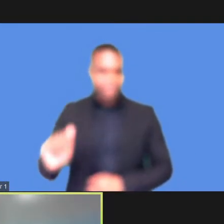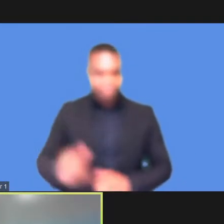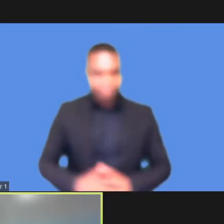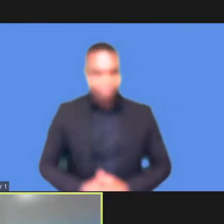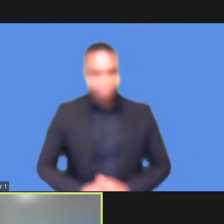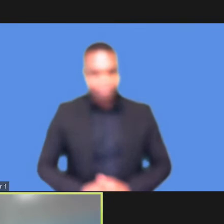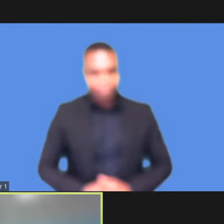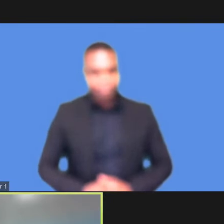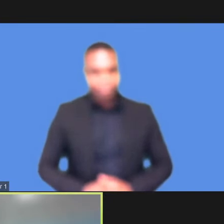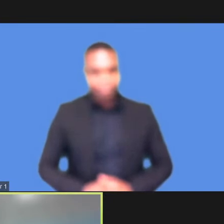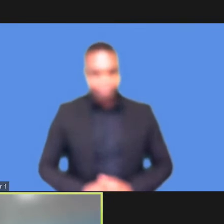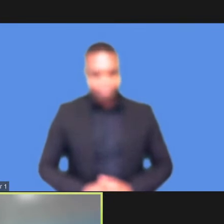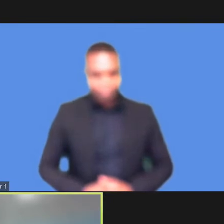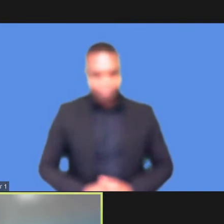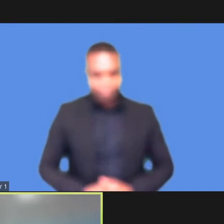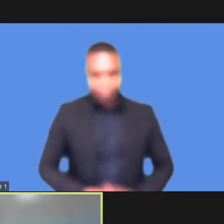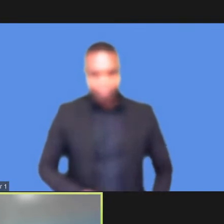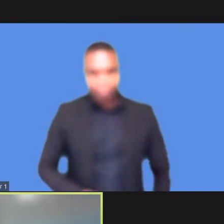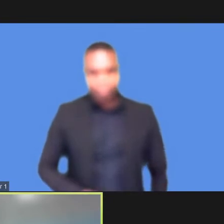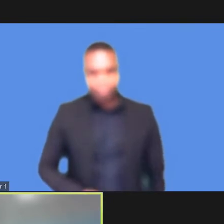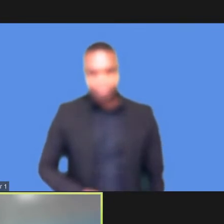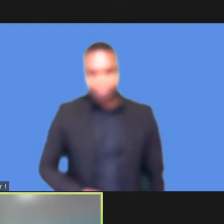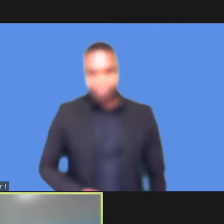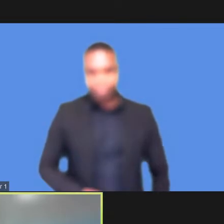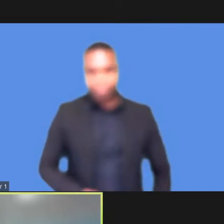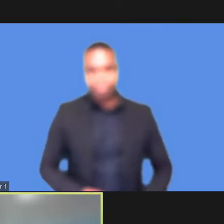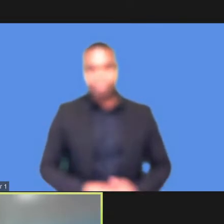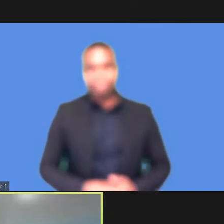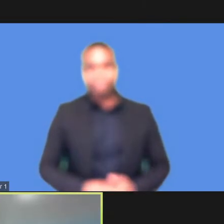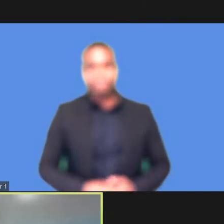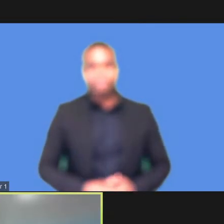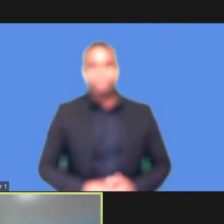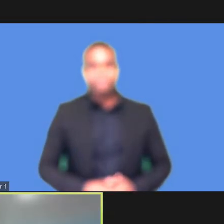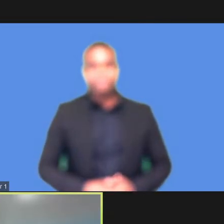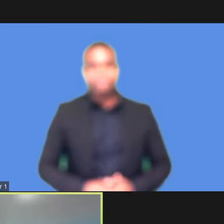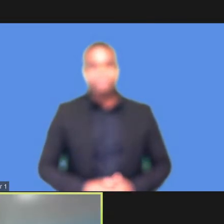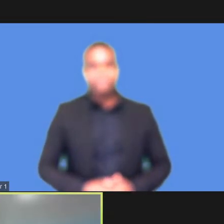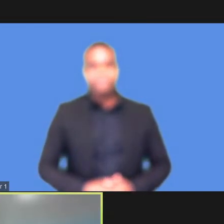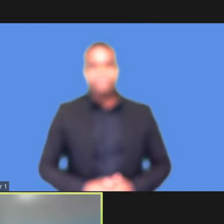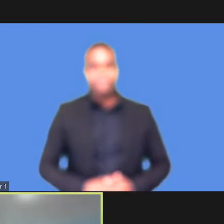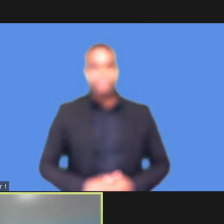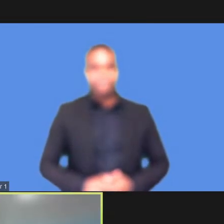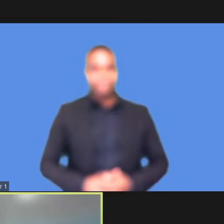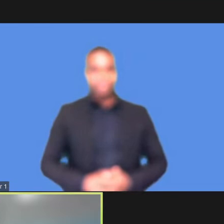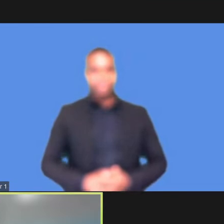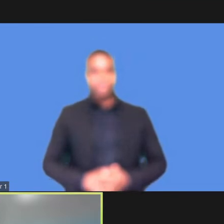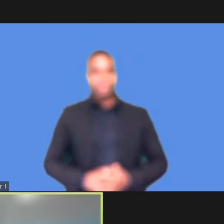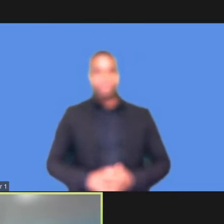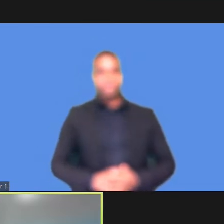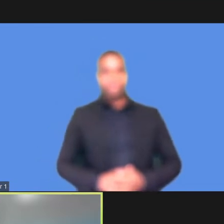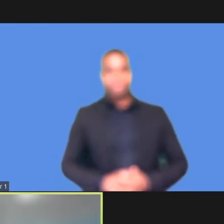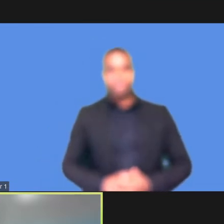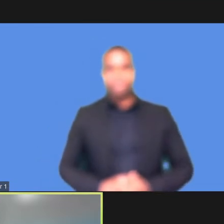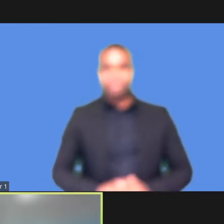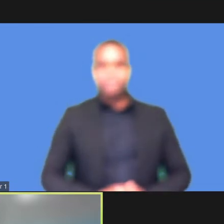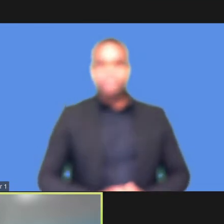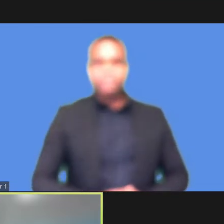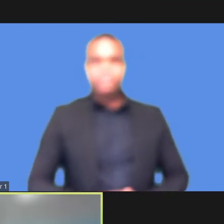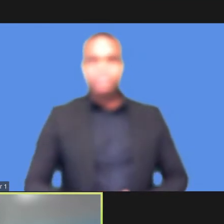Excellencies, distinguished participants, muito bom dia. I was